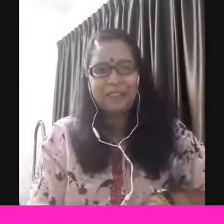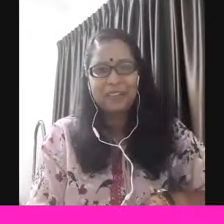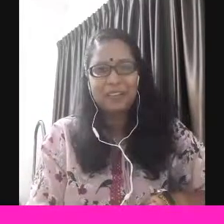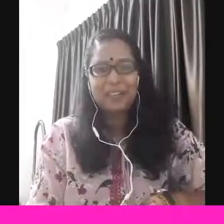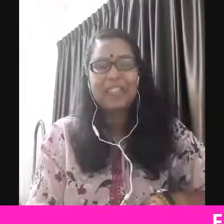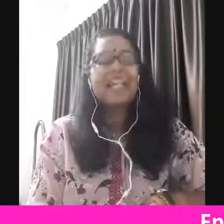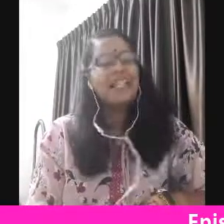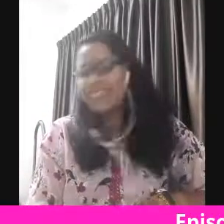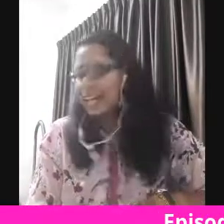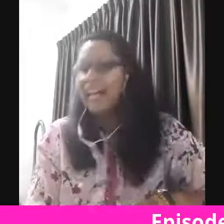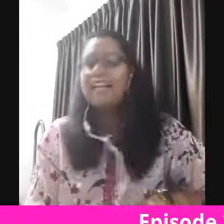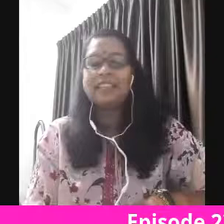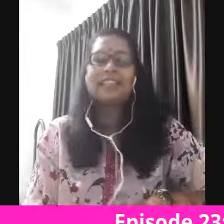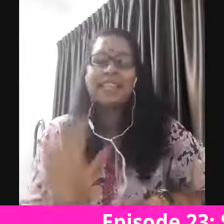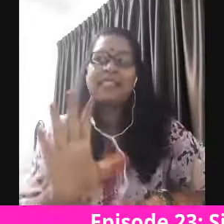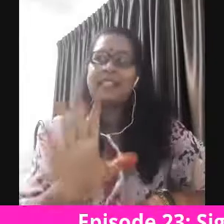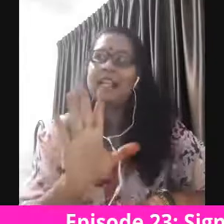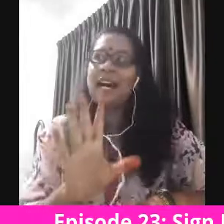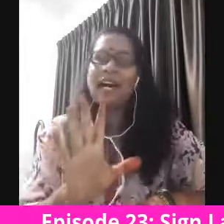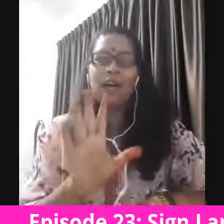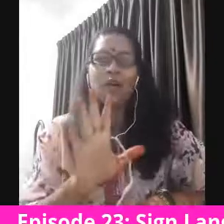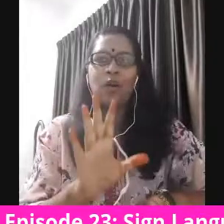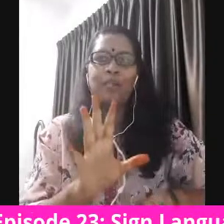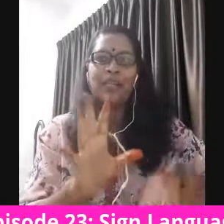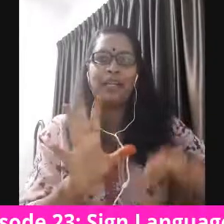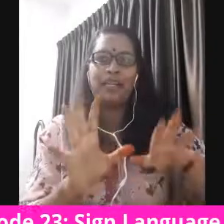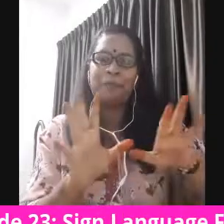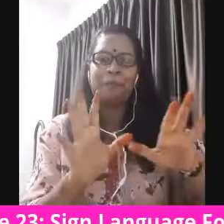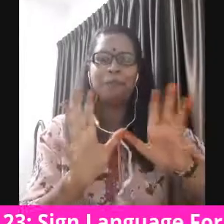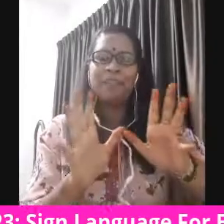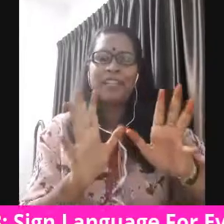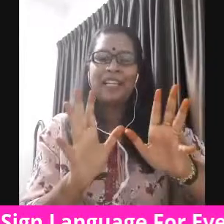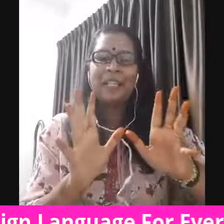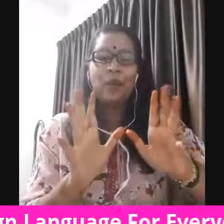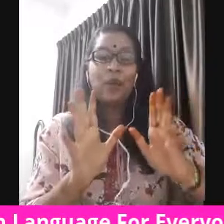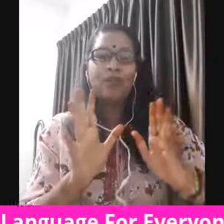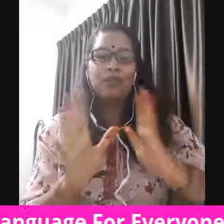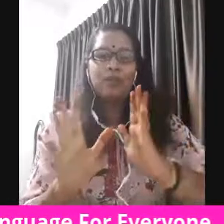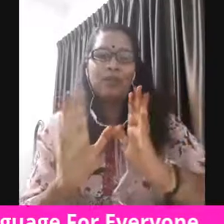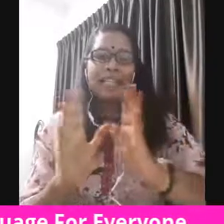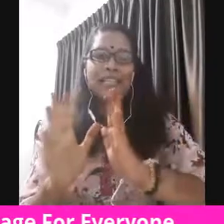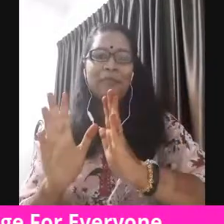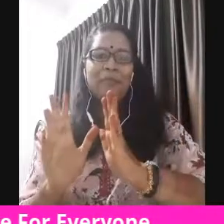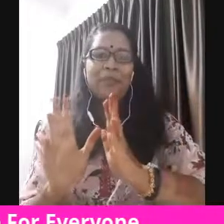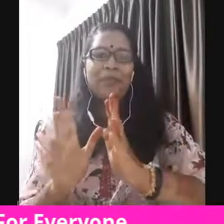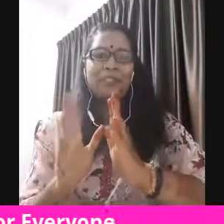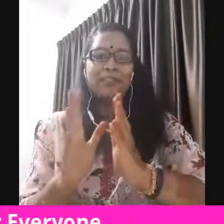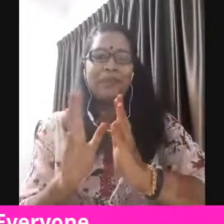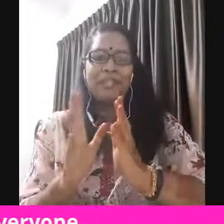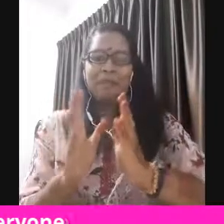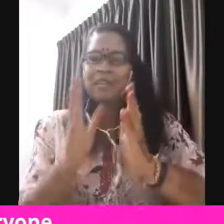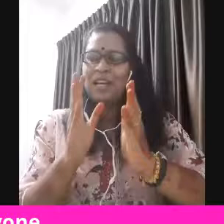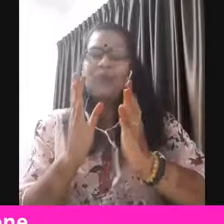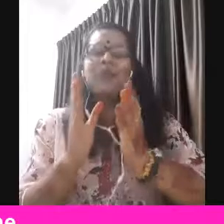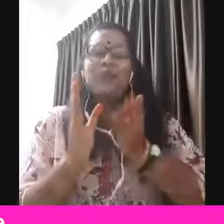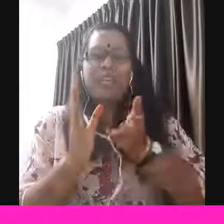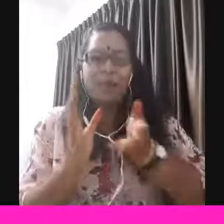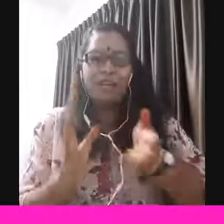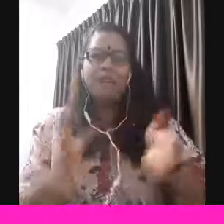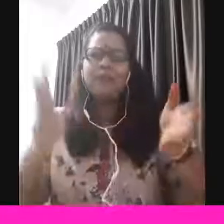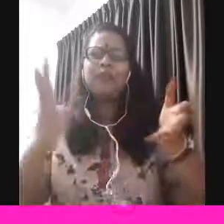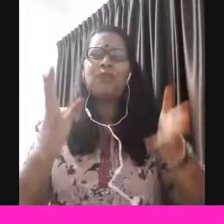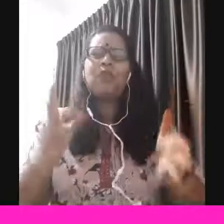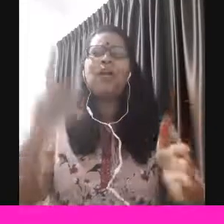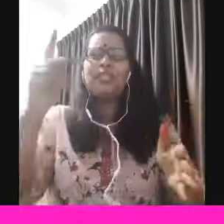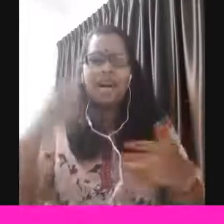it's understandable. yeah, so that's Mm-hmm. their common. They don't want to follow the KTBM because it's very unique